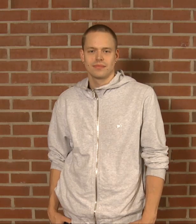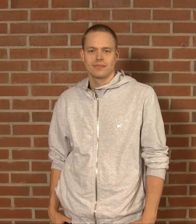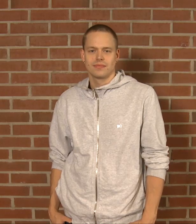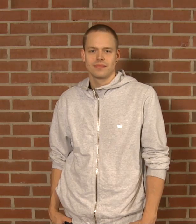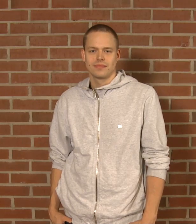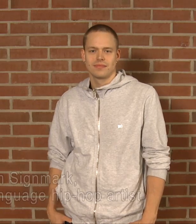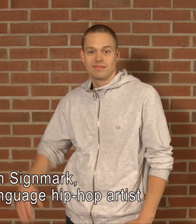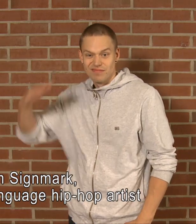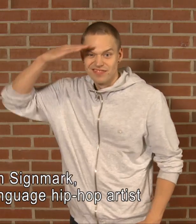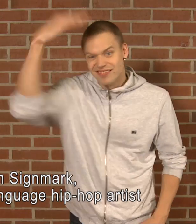Thank you.